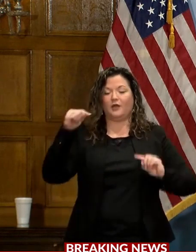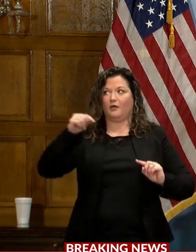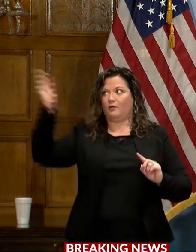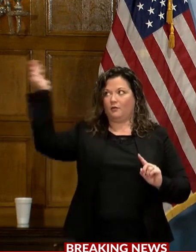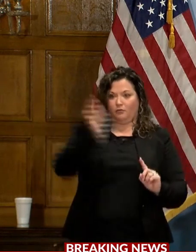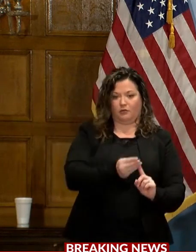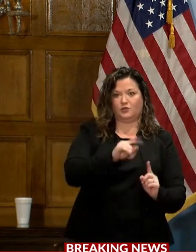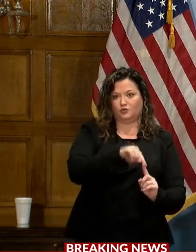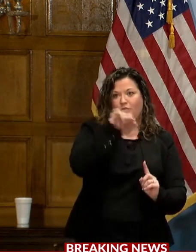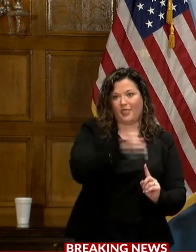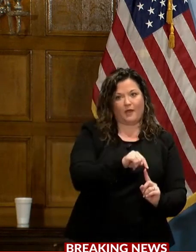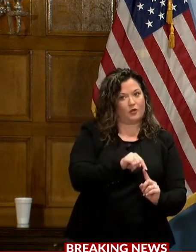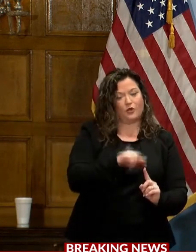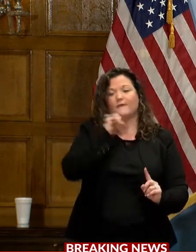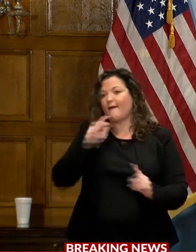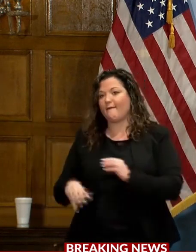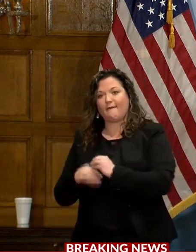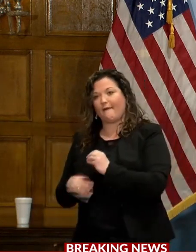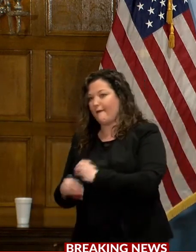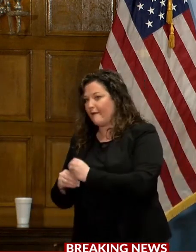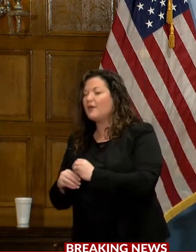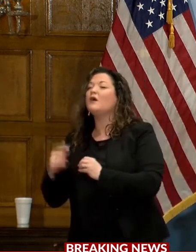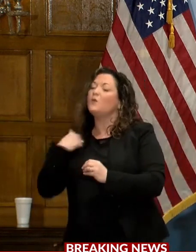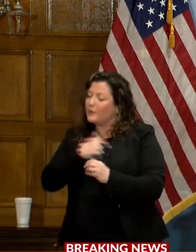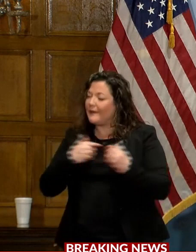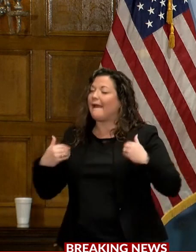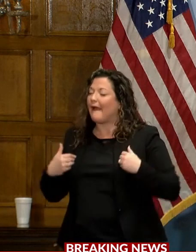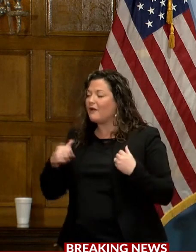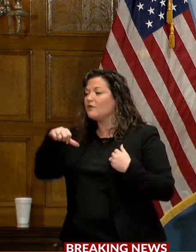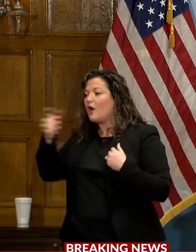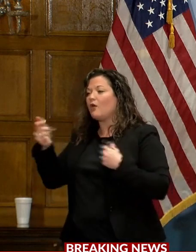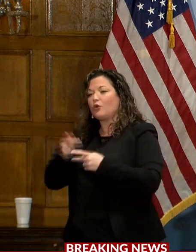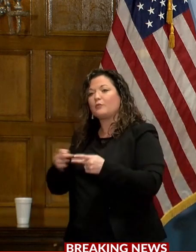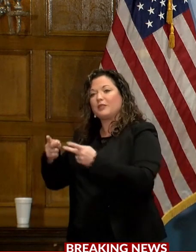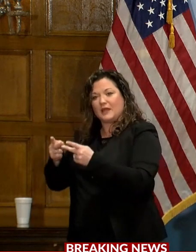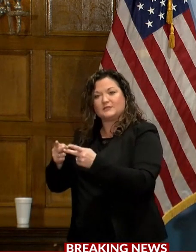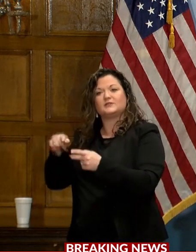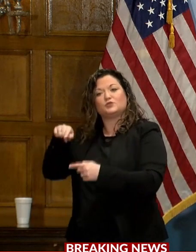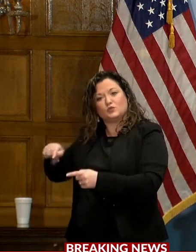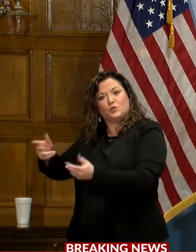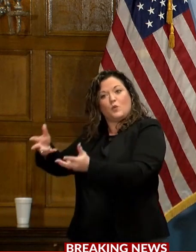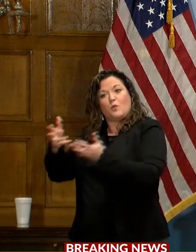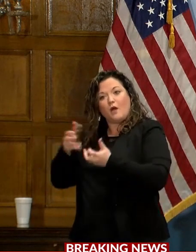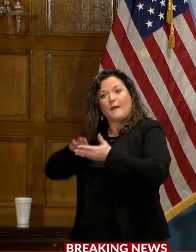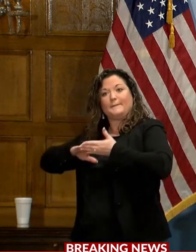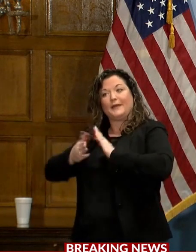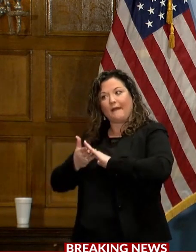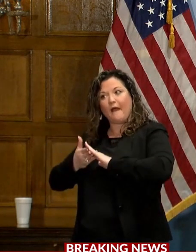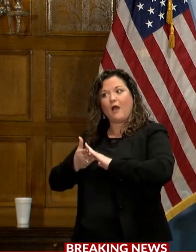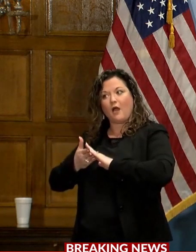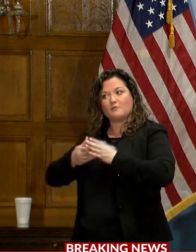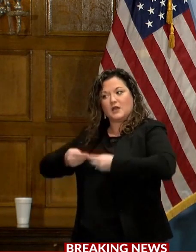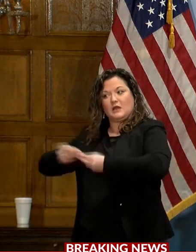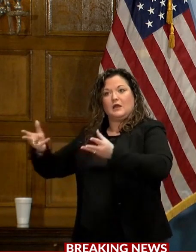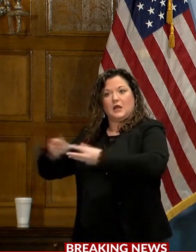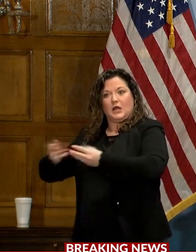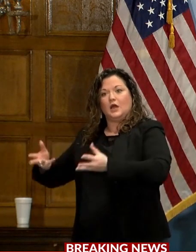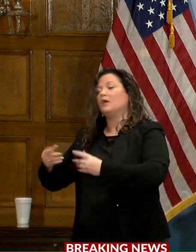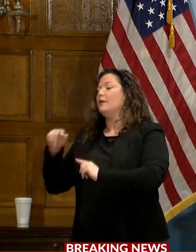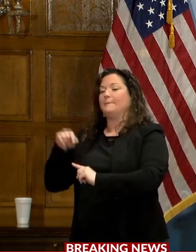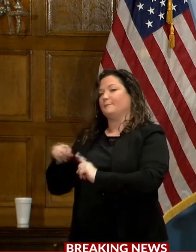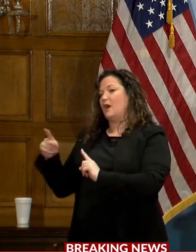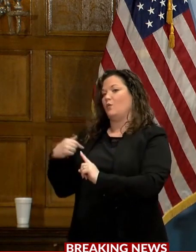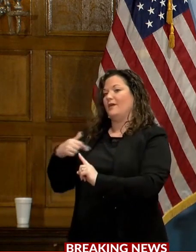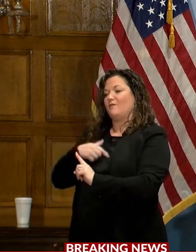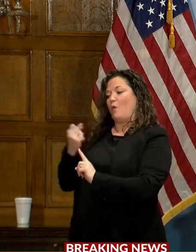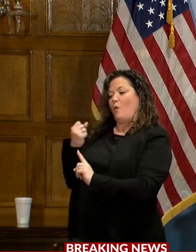do have others that are waiting and would like to be in the distribution chain, but we've held off on some of those because